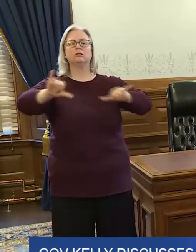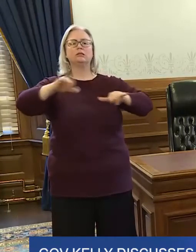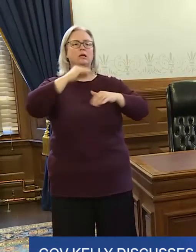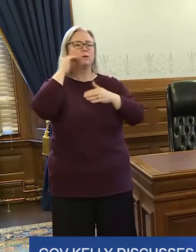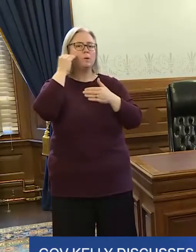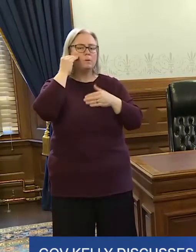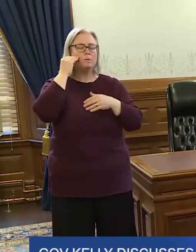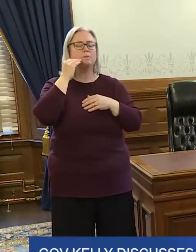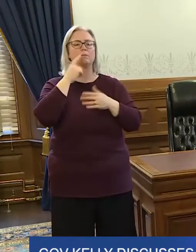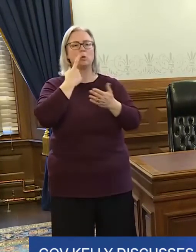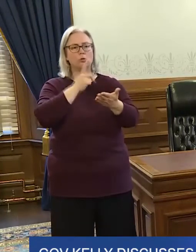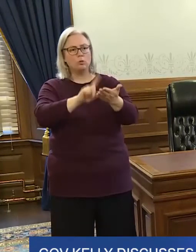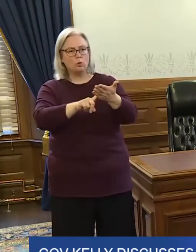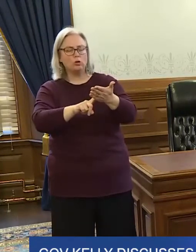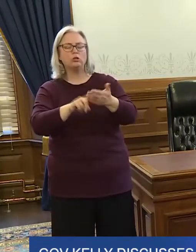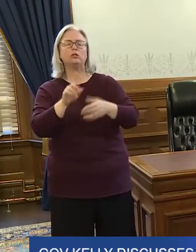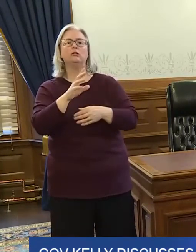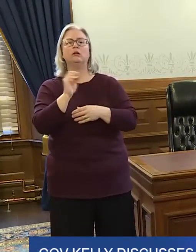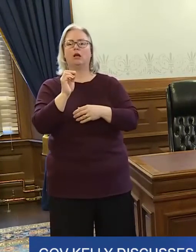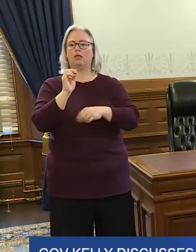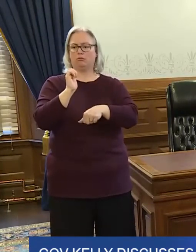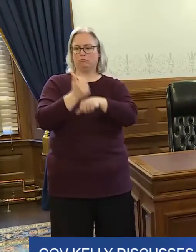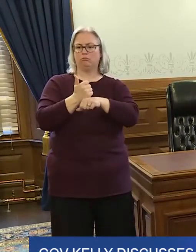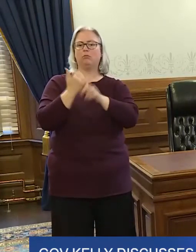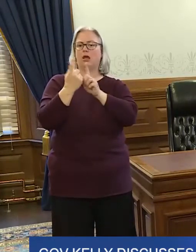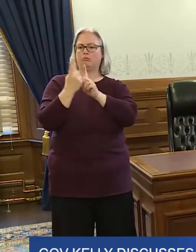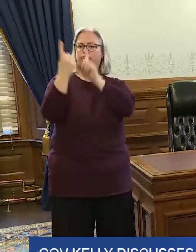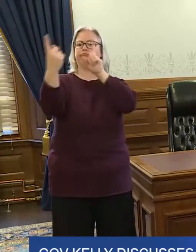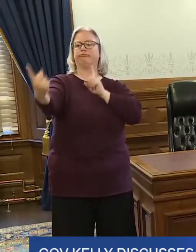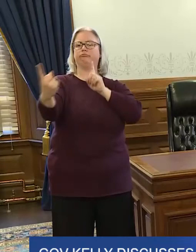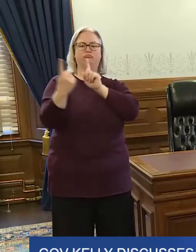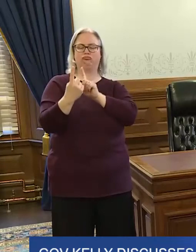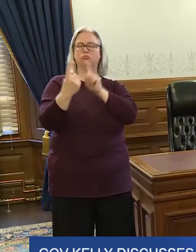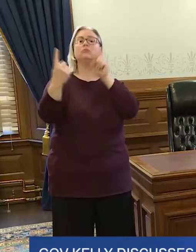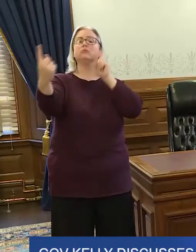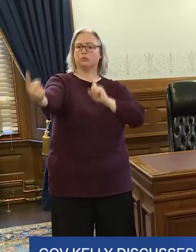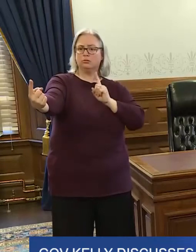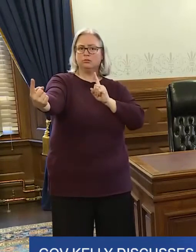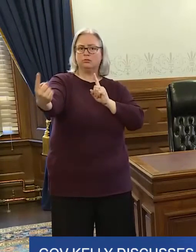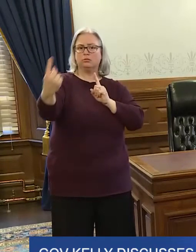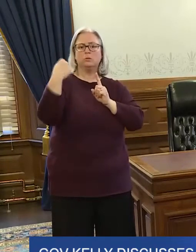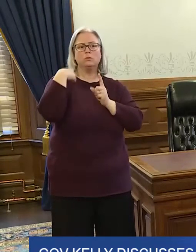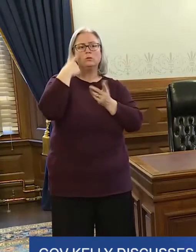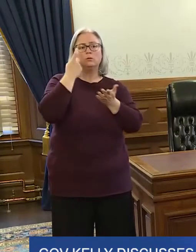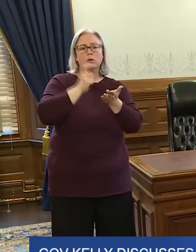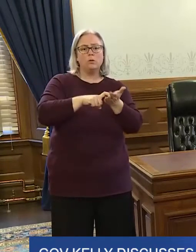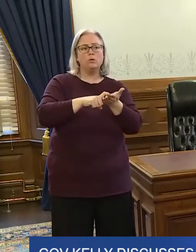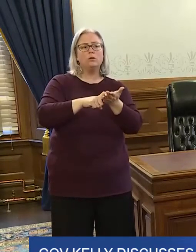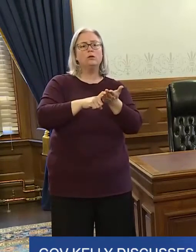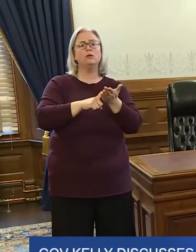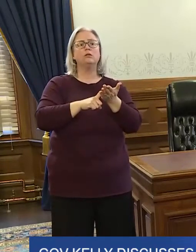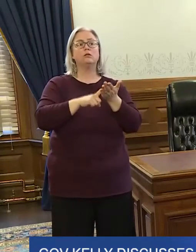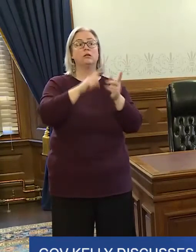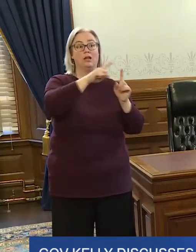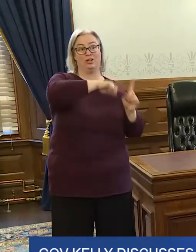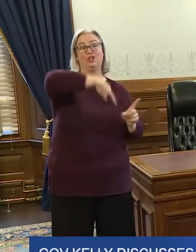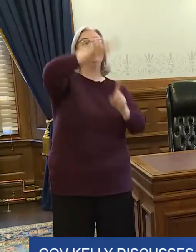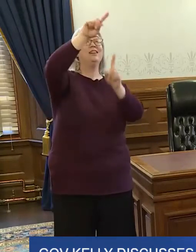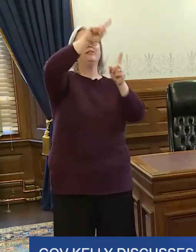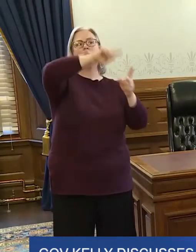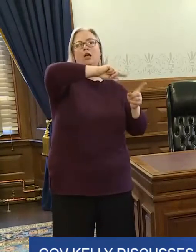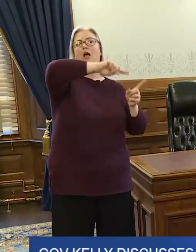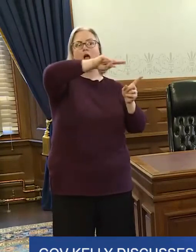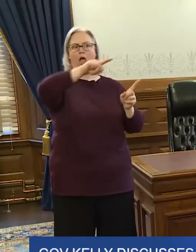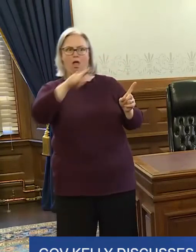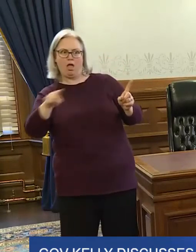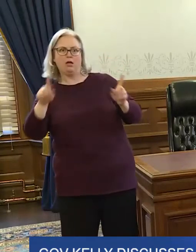and orders and put in the social distancing. We're really seeing the curve is bending quicker